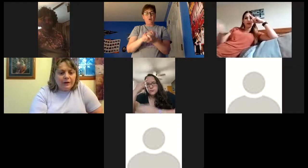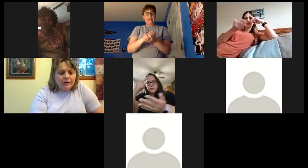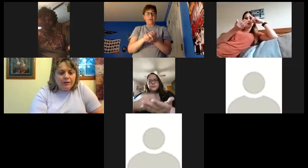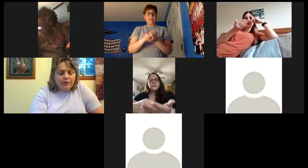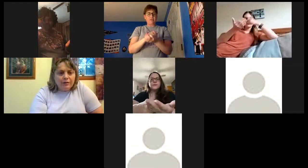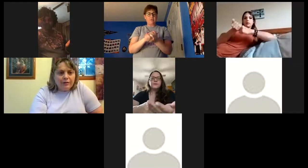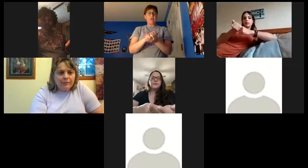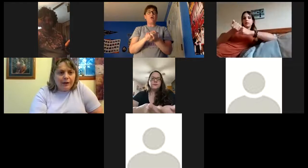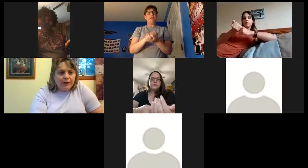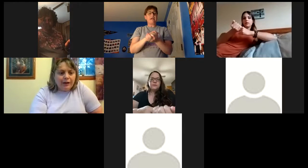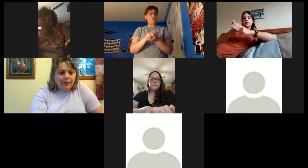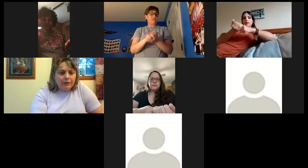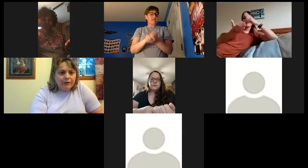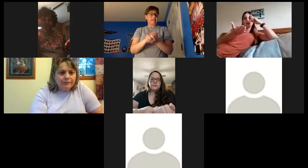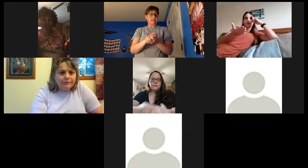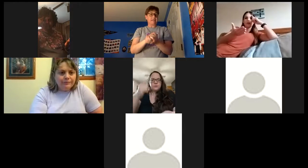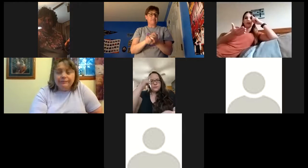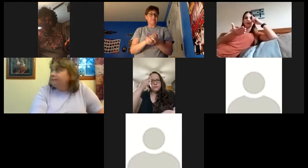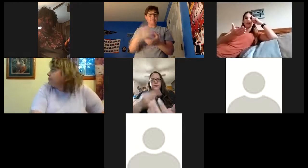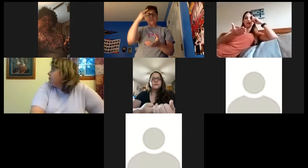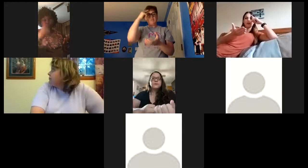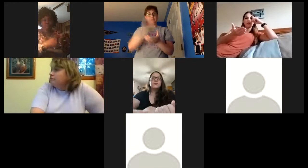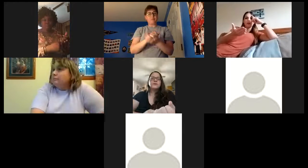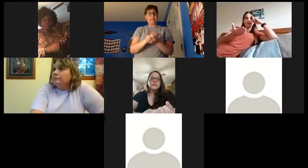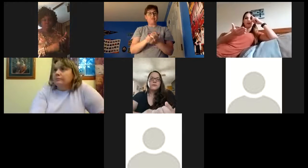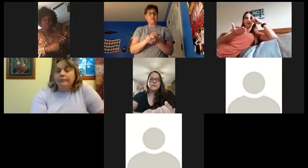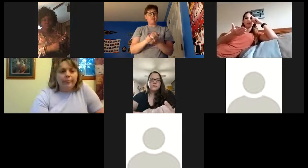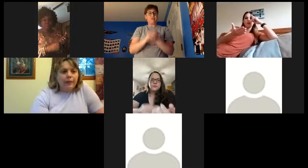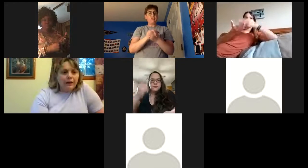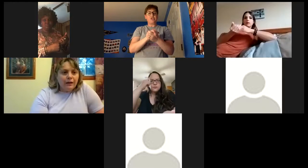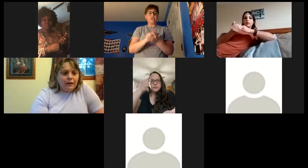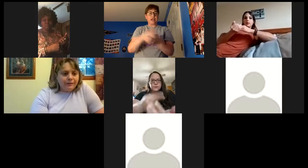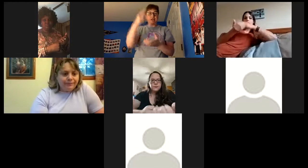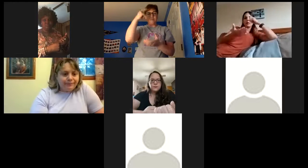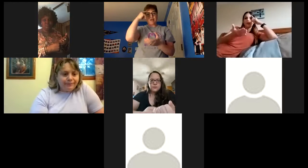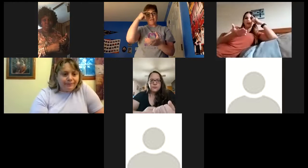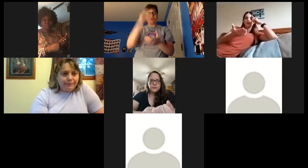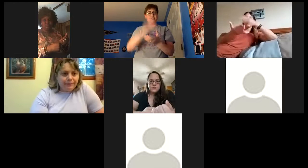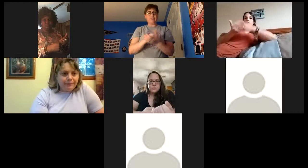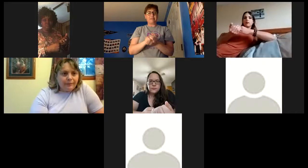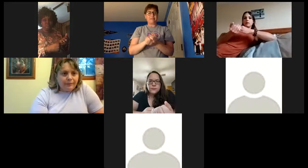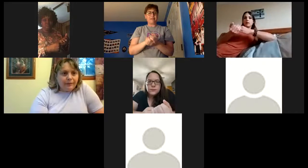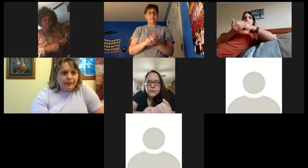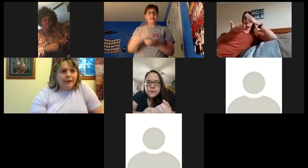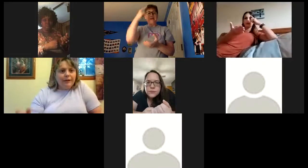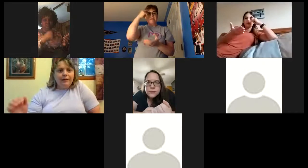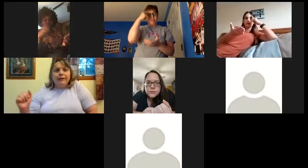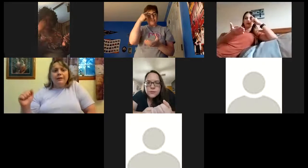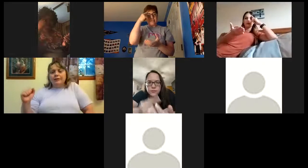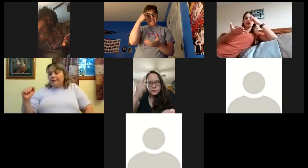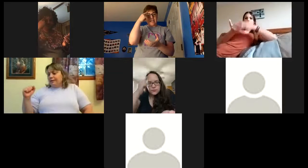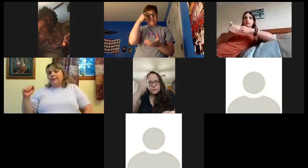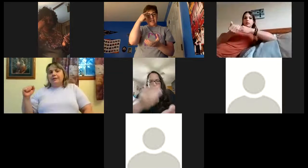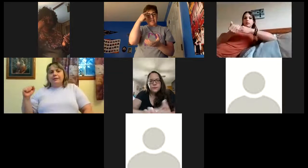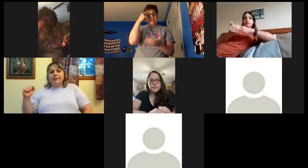and you're holding onto it tightly. So it's just believe. You don't shake your hand. I'm sorry, I just do that sometimes. So you're